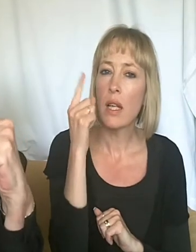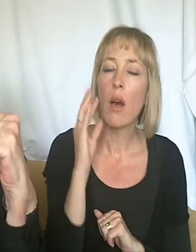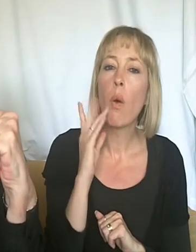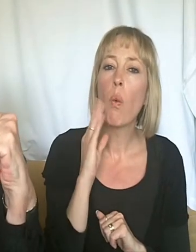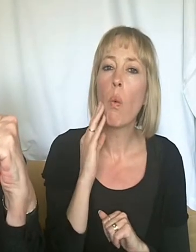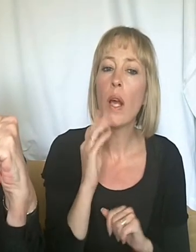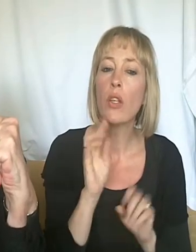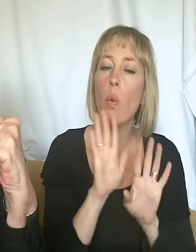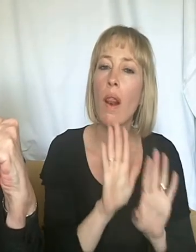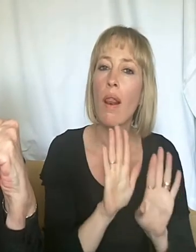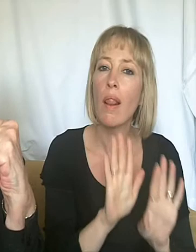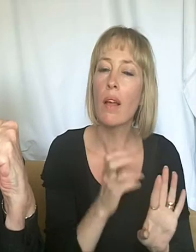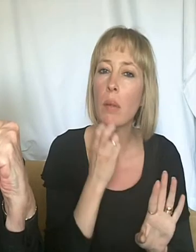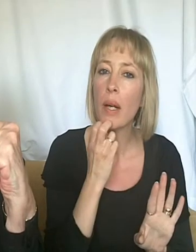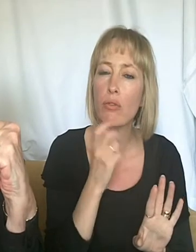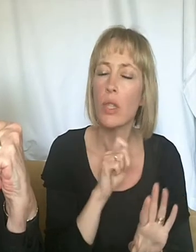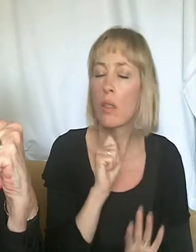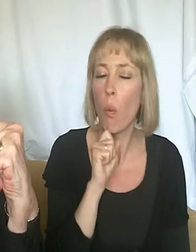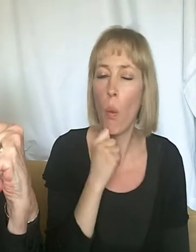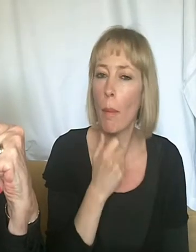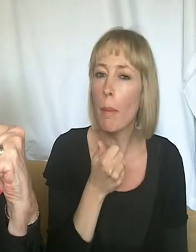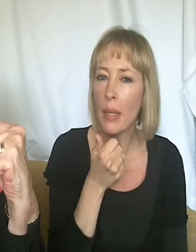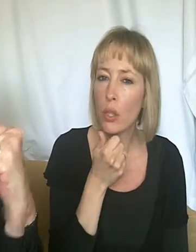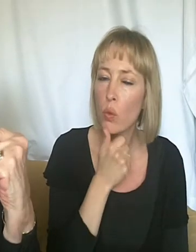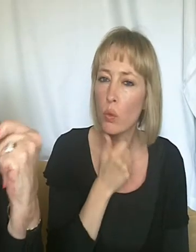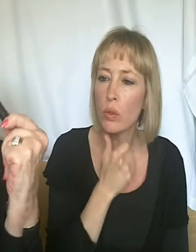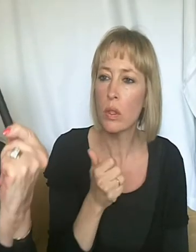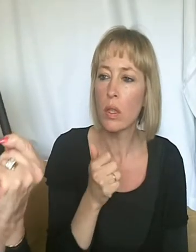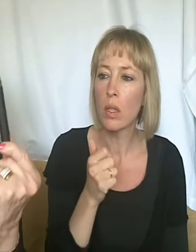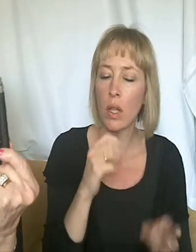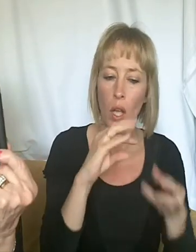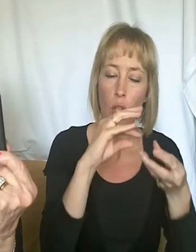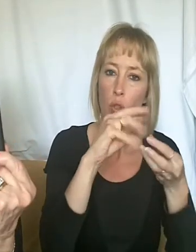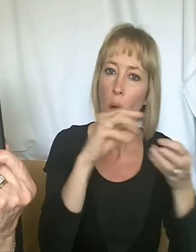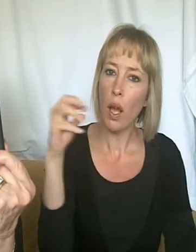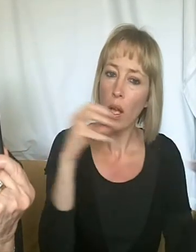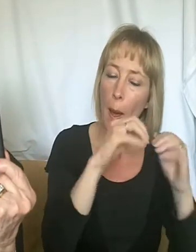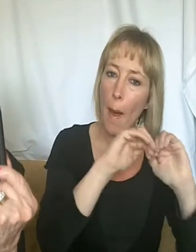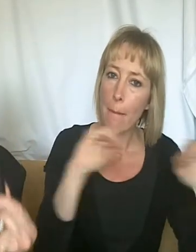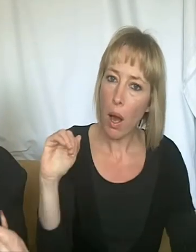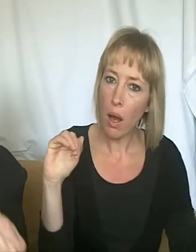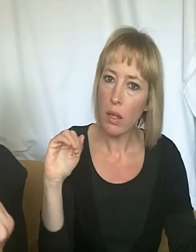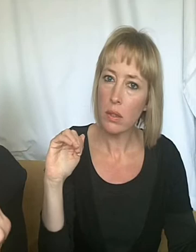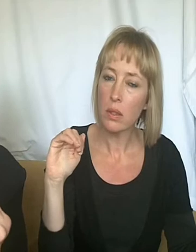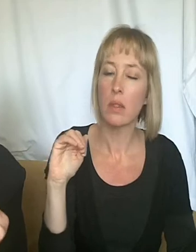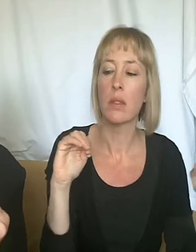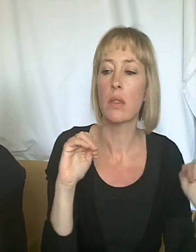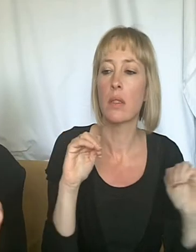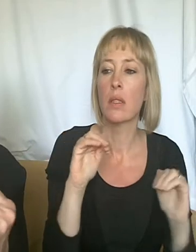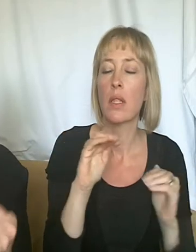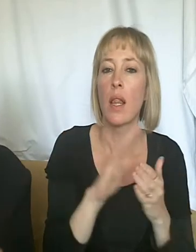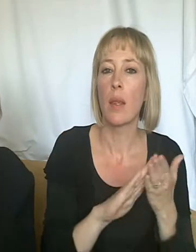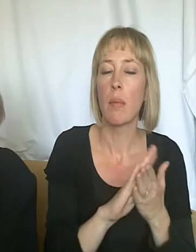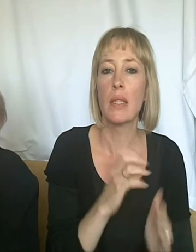are leaving your battery and you're not going to use it to vape, to take the cartomizer off it so that